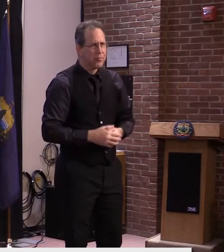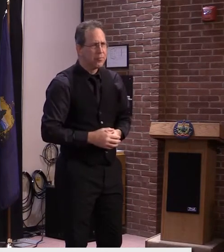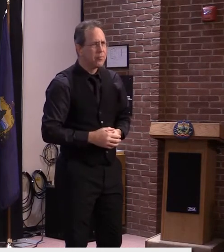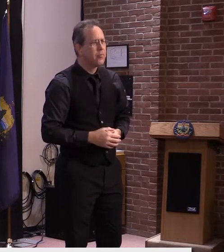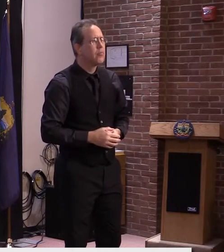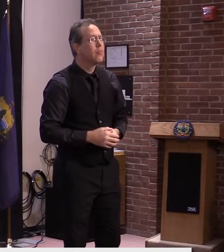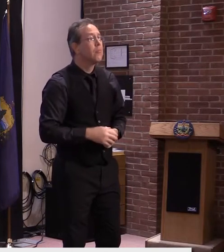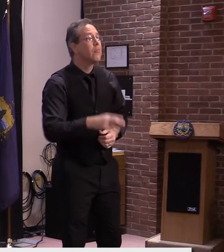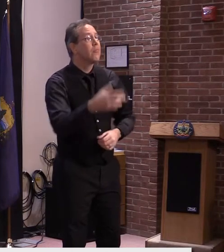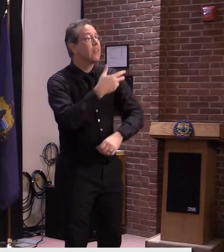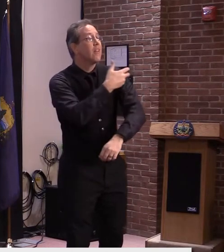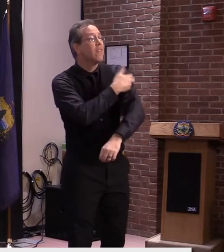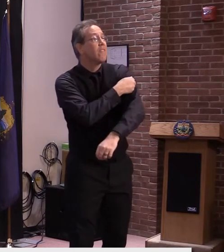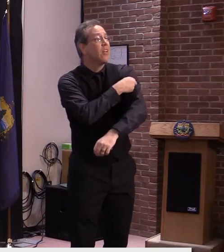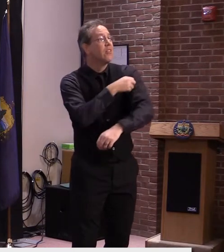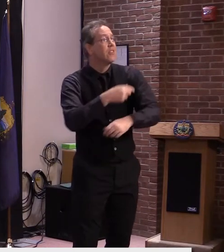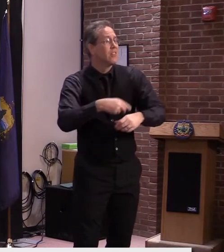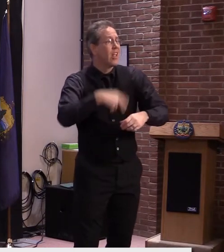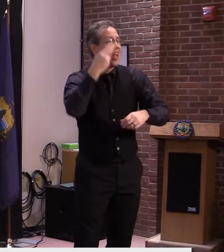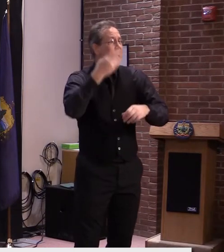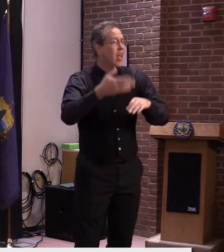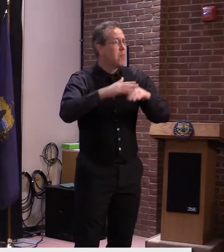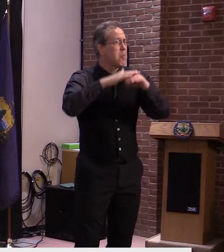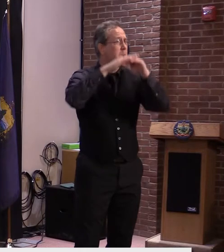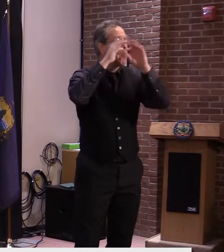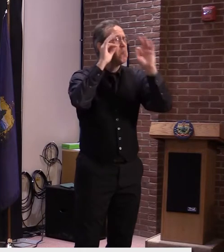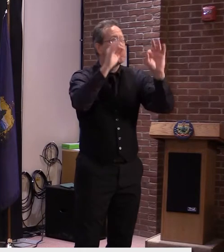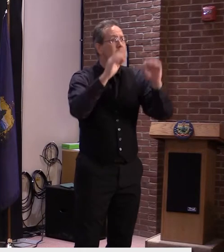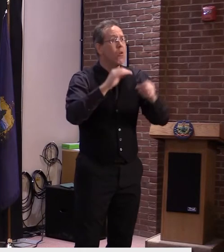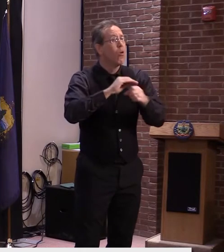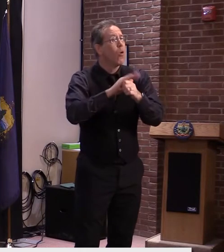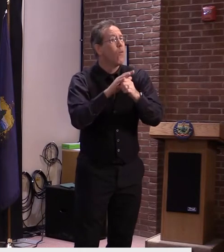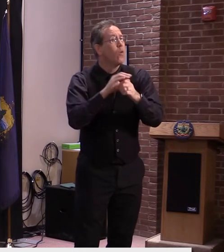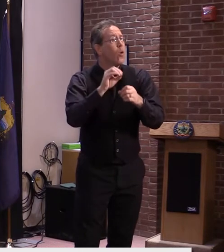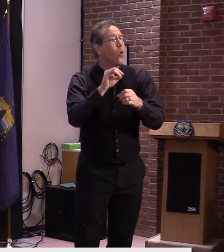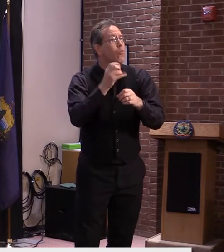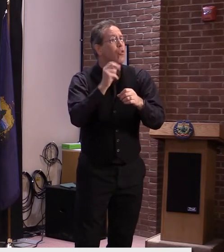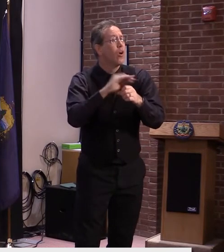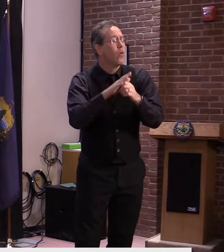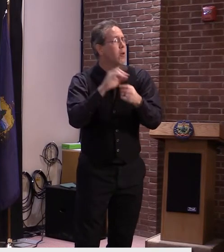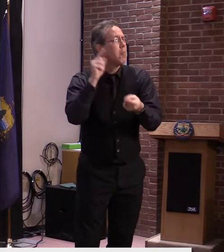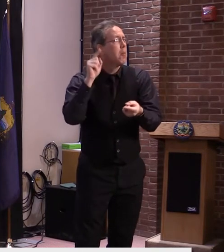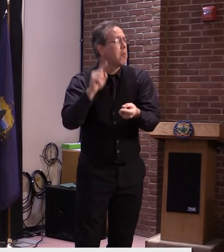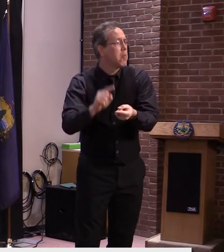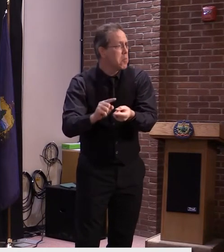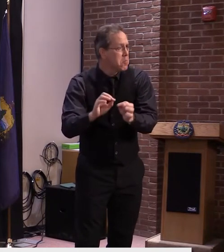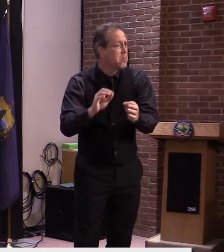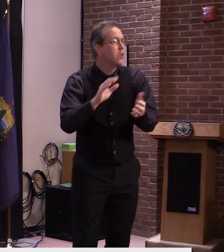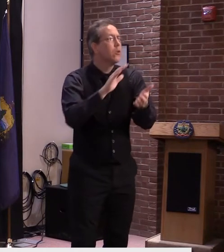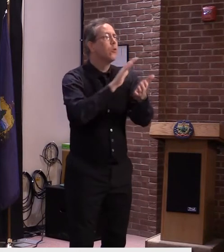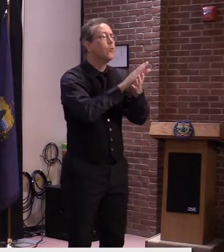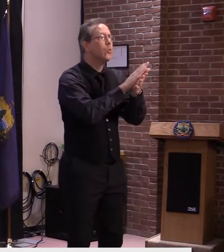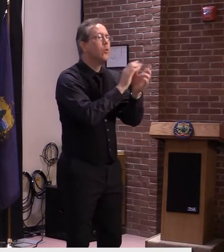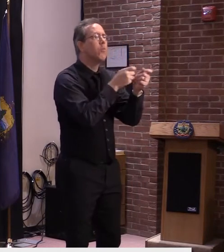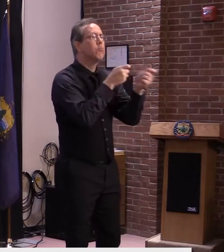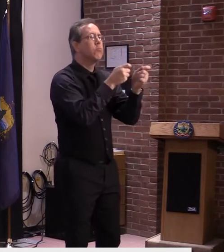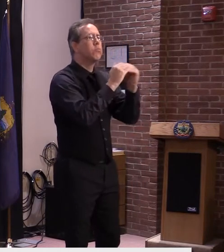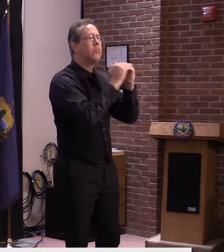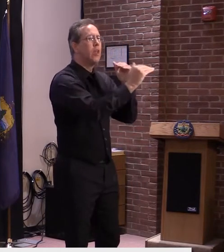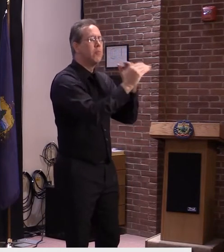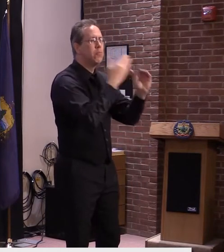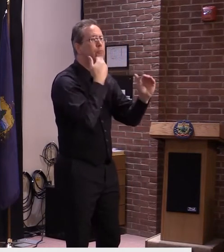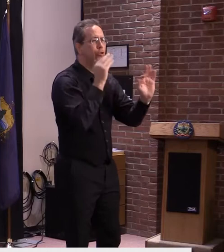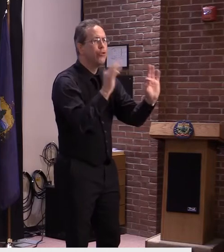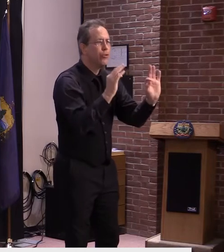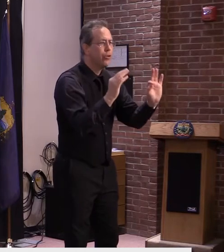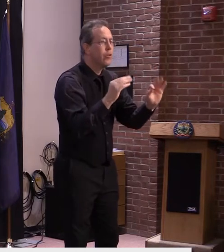rates and with Omicron receding, our schools have reached more stability in their operations. It is important that we continue to make progress with vaccination,